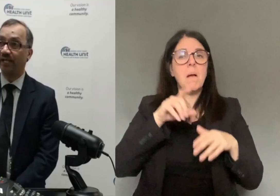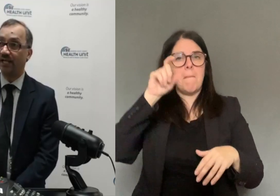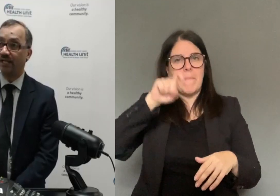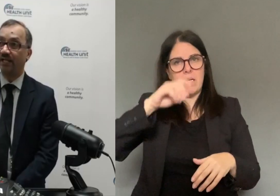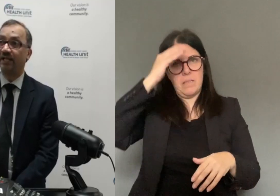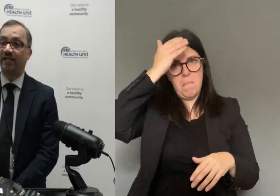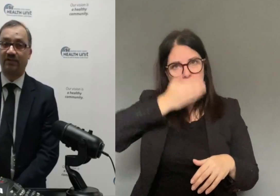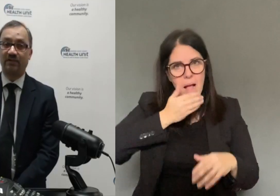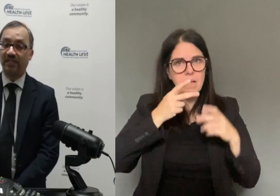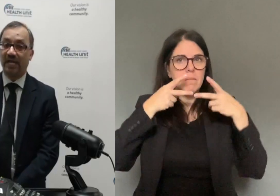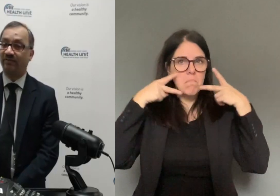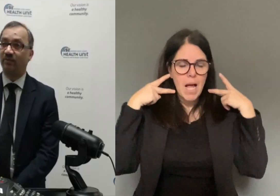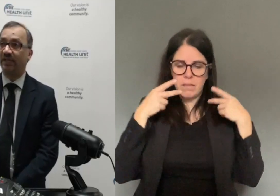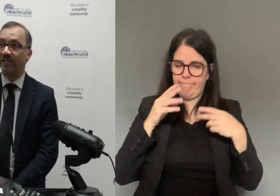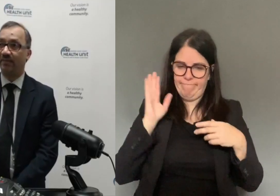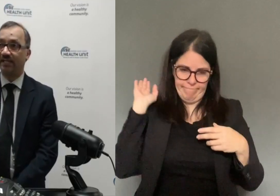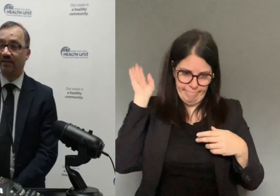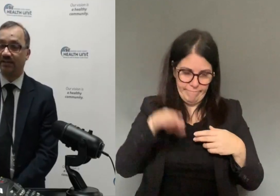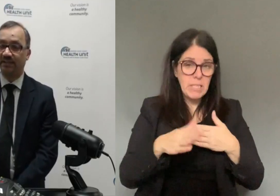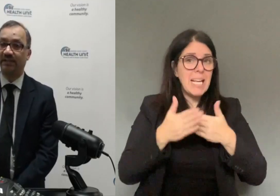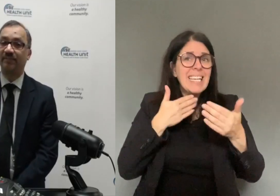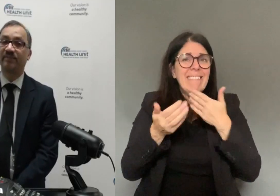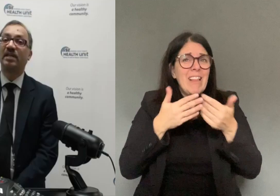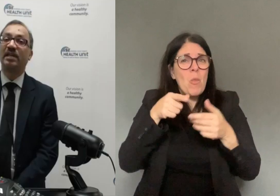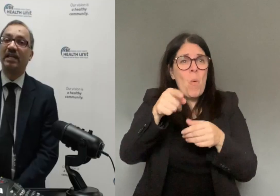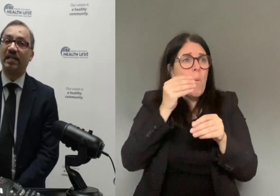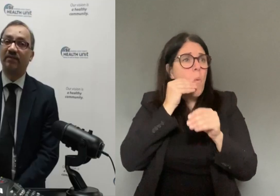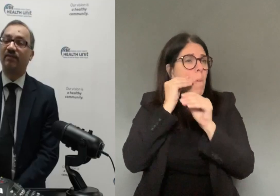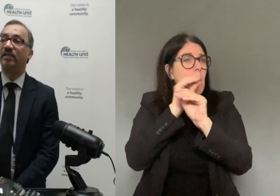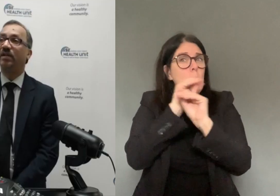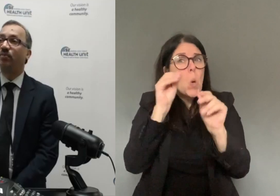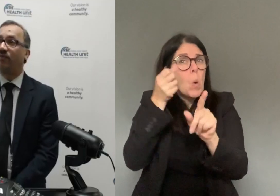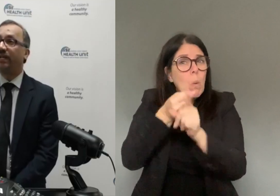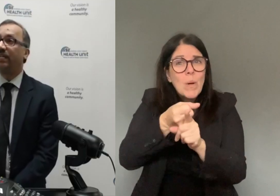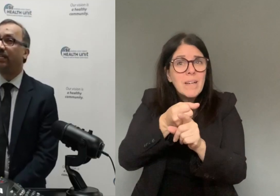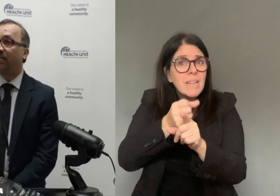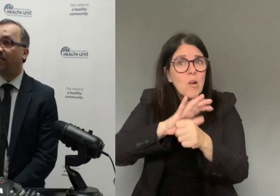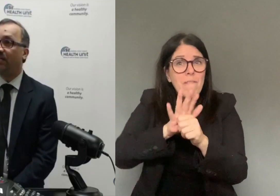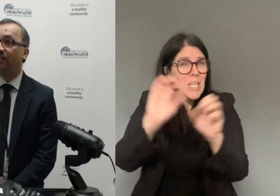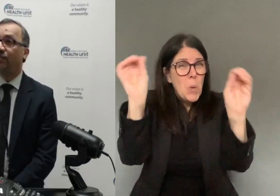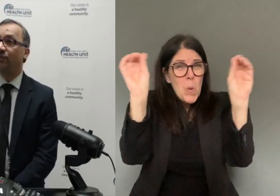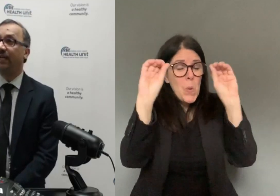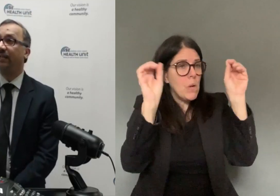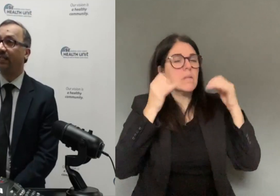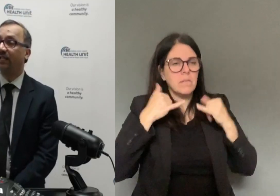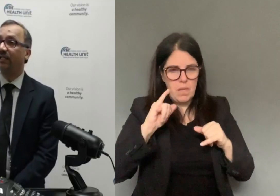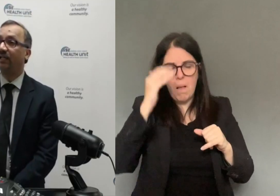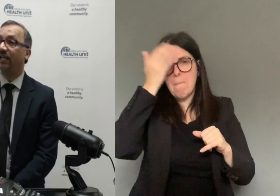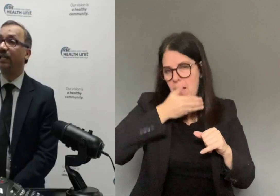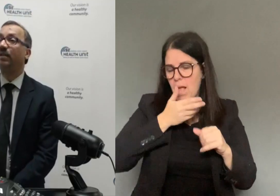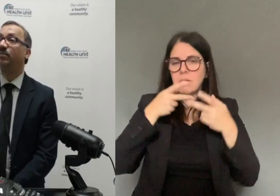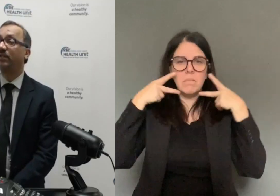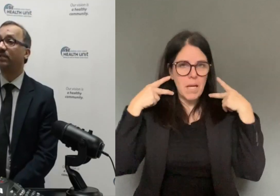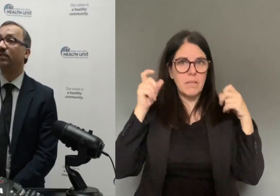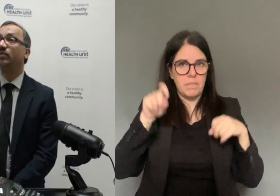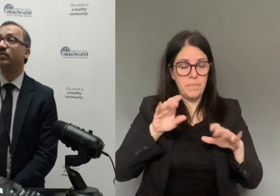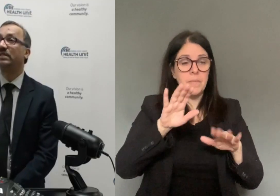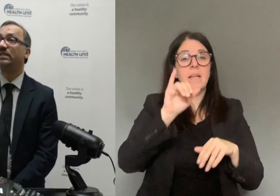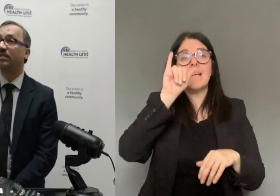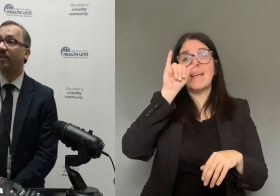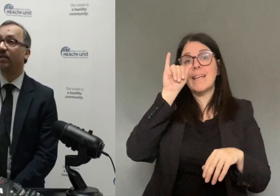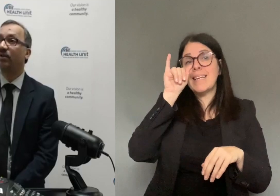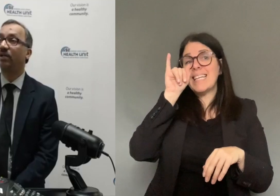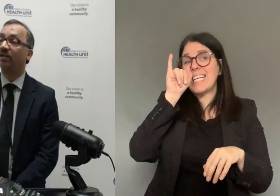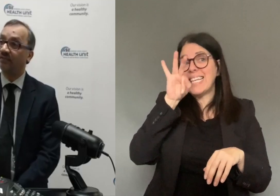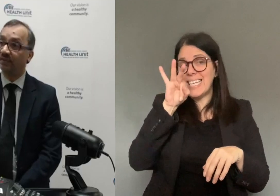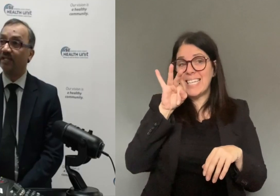outbreak. So they have to wear that mask all the time. If they are providing care to any person who is